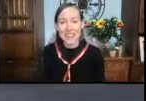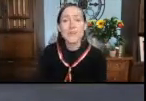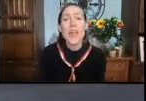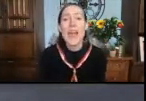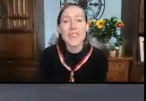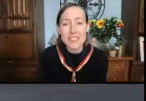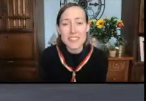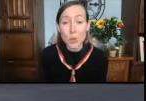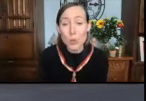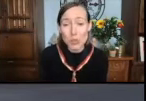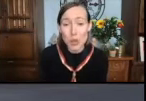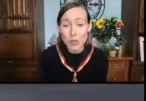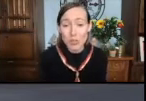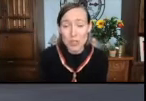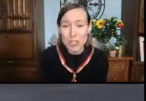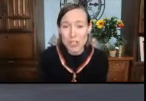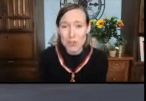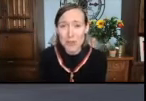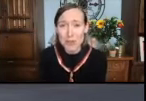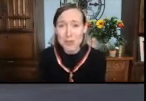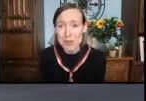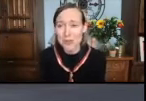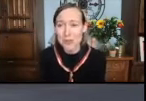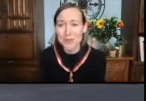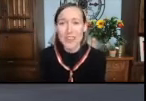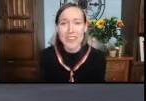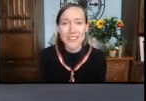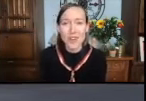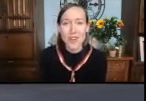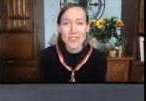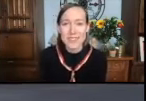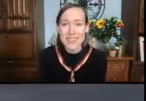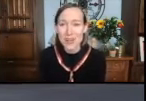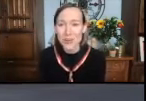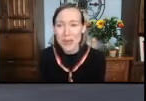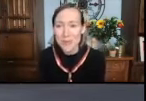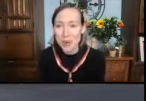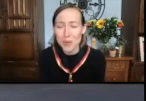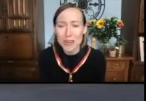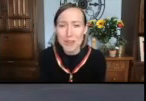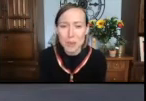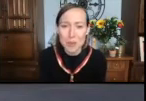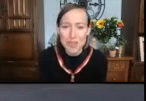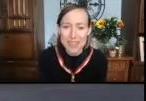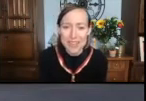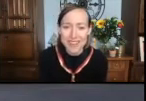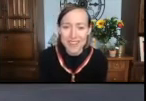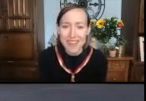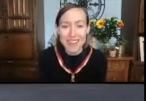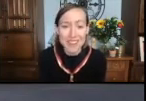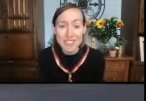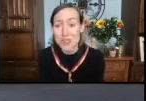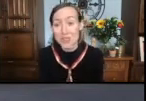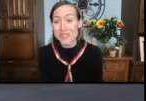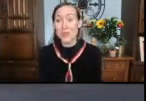Okay. And this is a cool song that you can look up on YouTube. It's called Sing a Rainbow, and you put BSL and